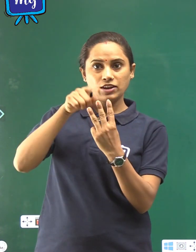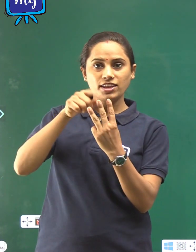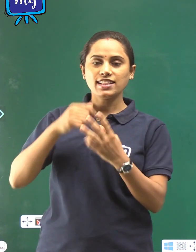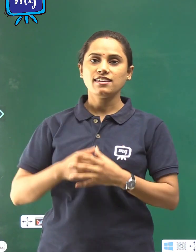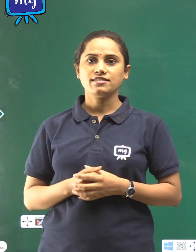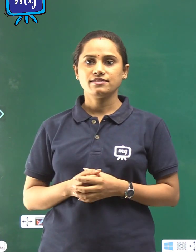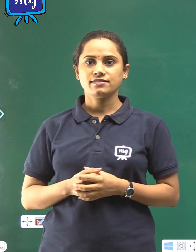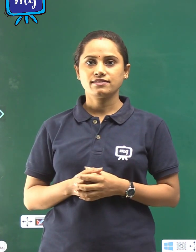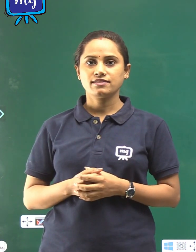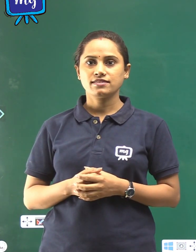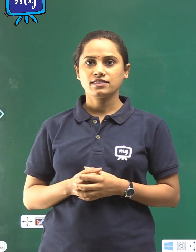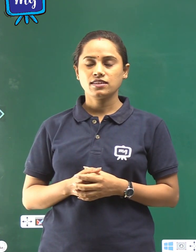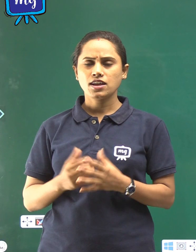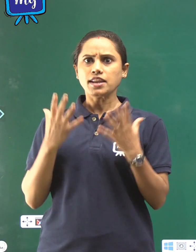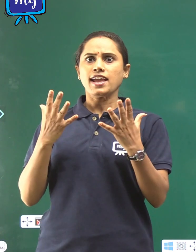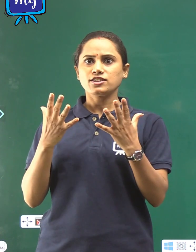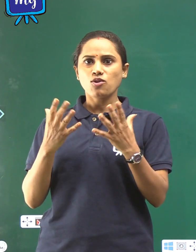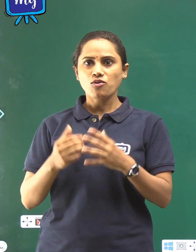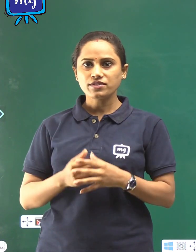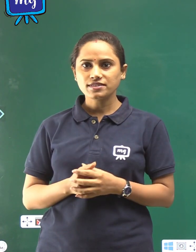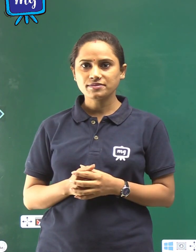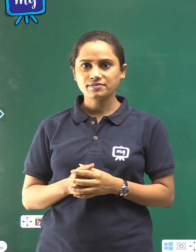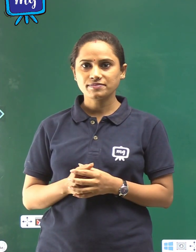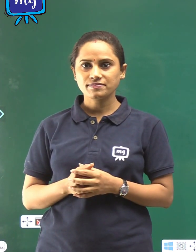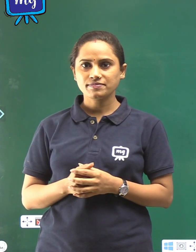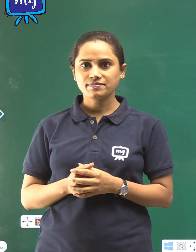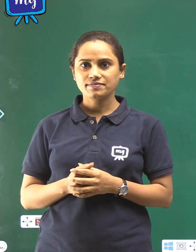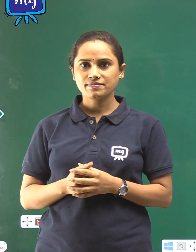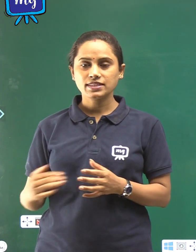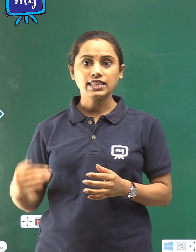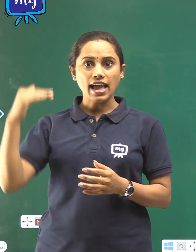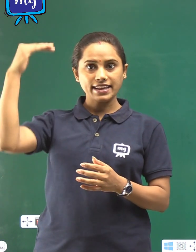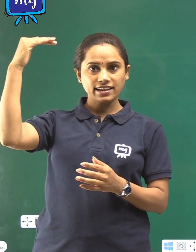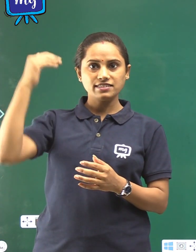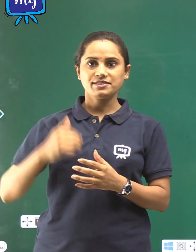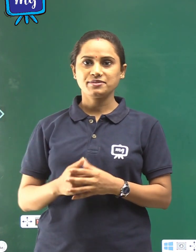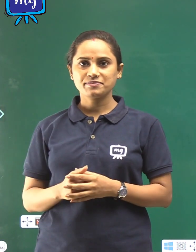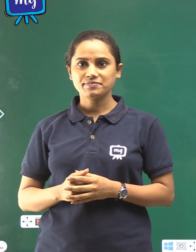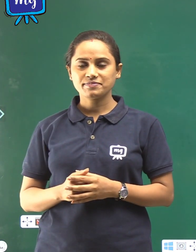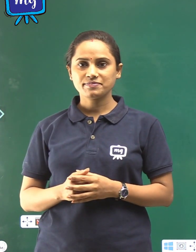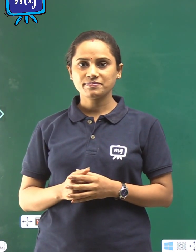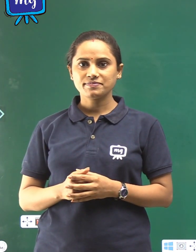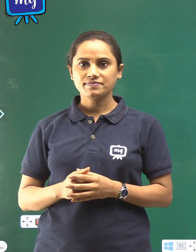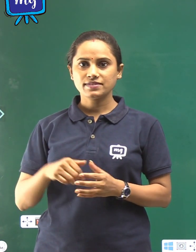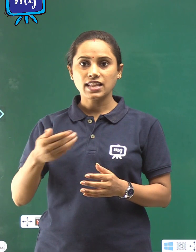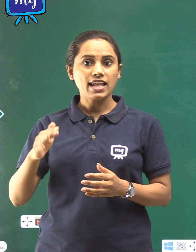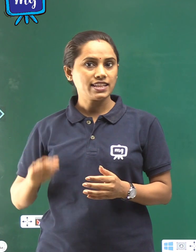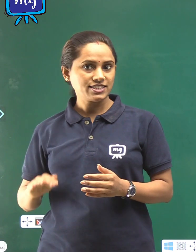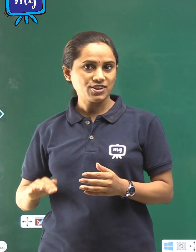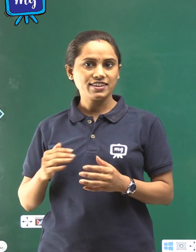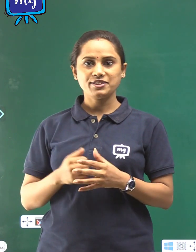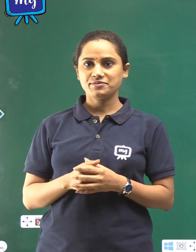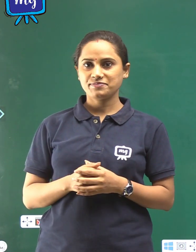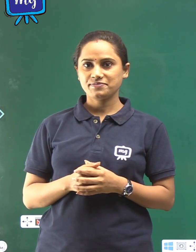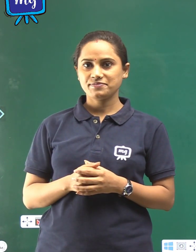the reaction of the adults and the children